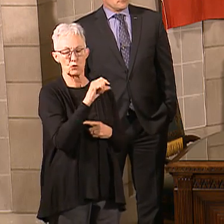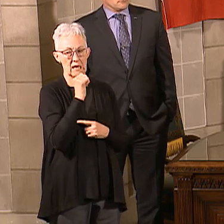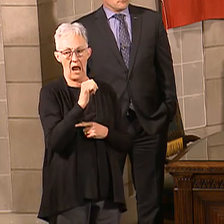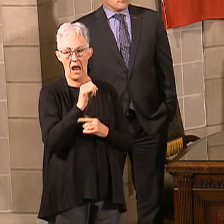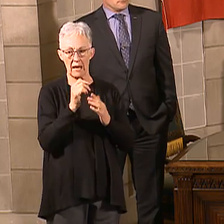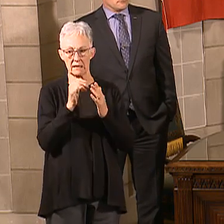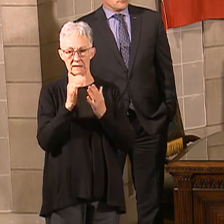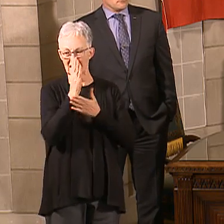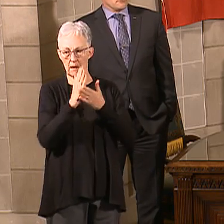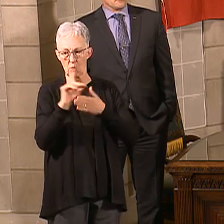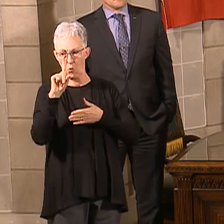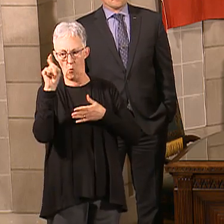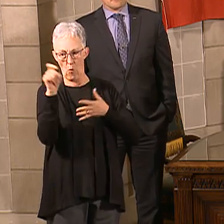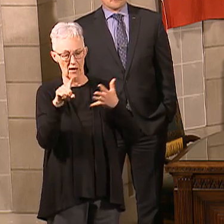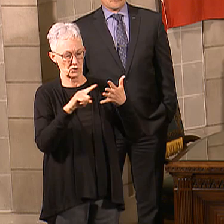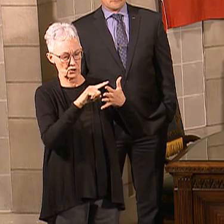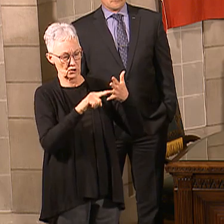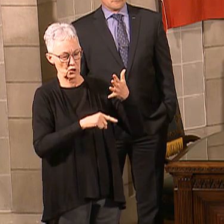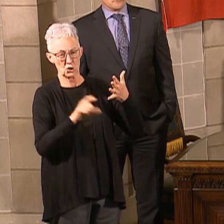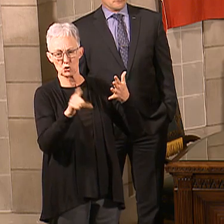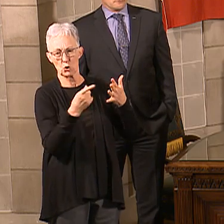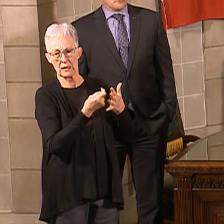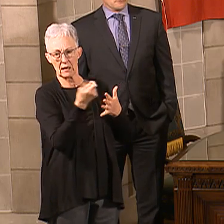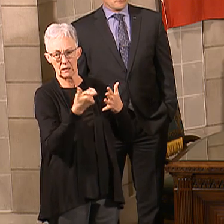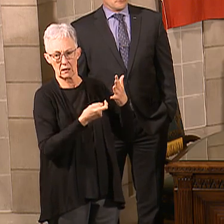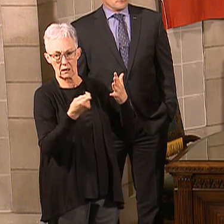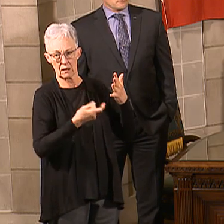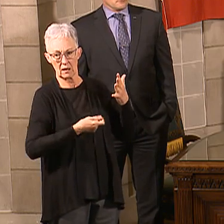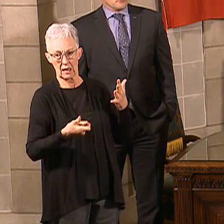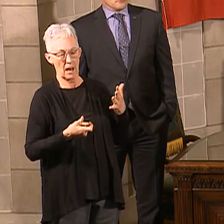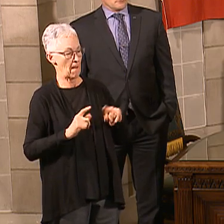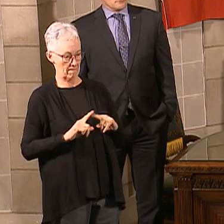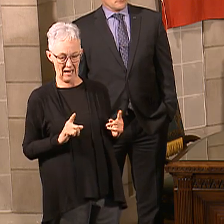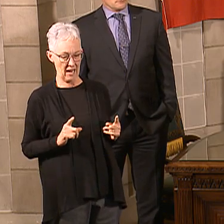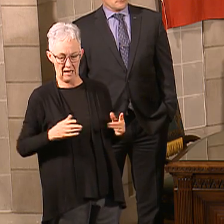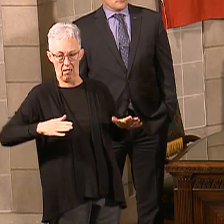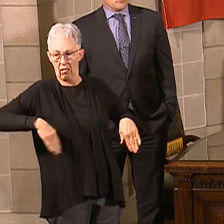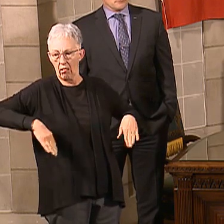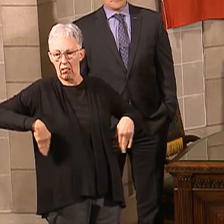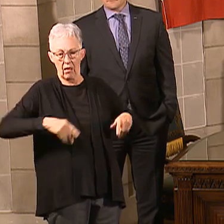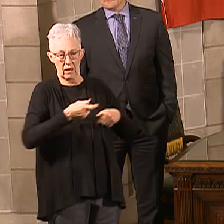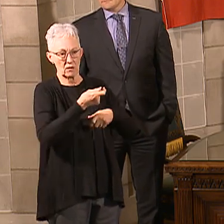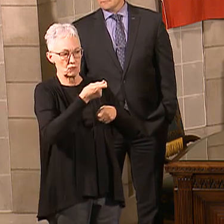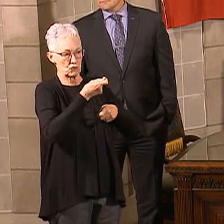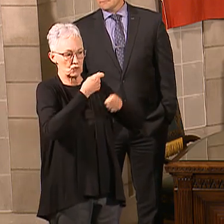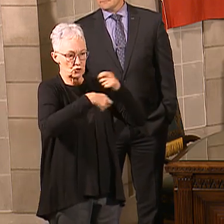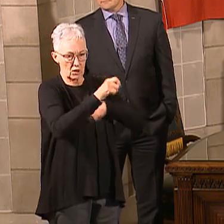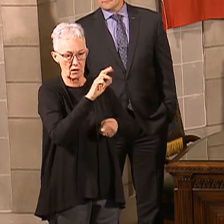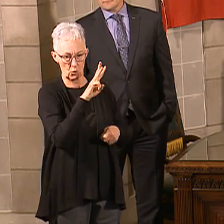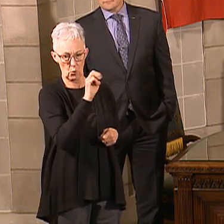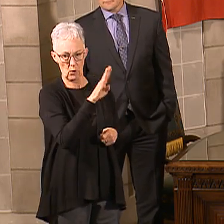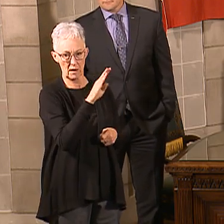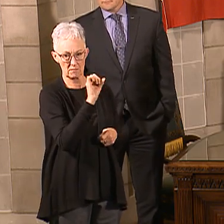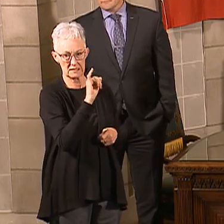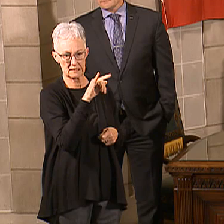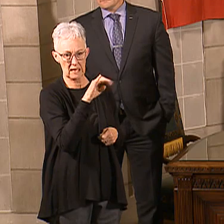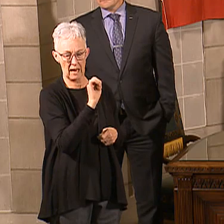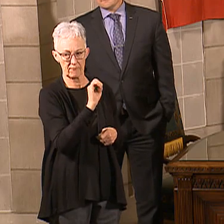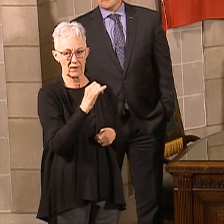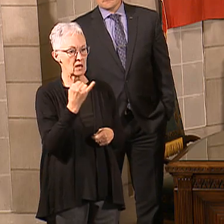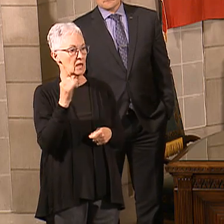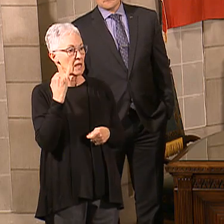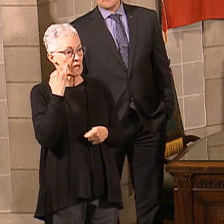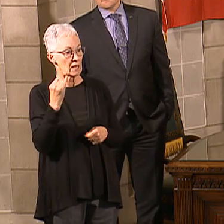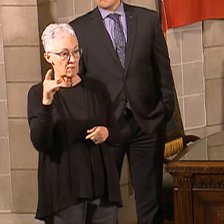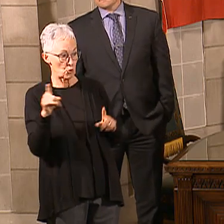so it's not being asked now. But those questions that were being asked about, are you searching for work, that has been waived. You don't need to